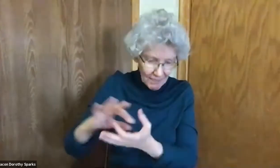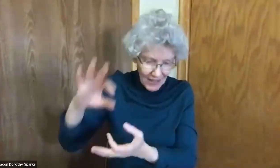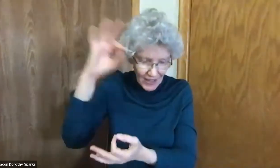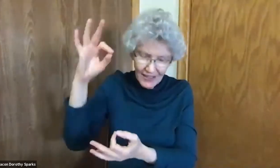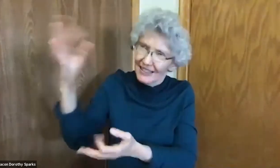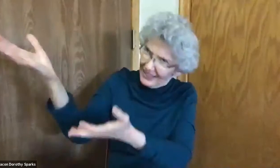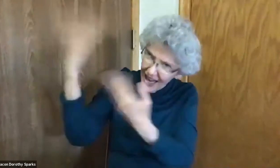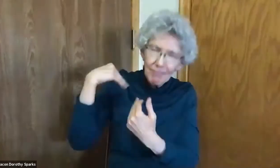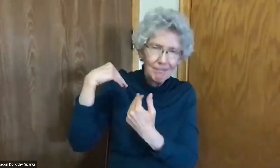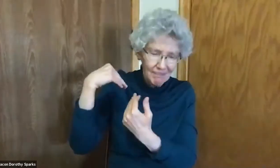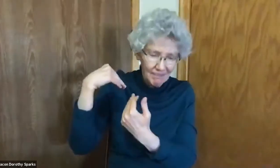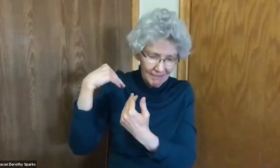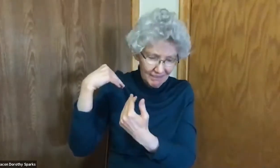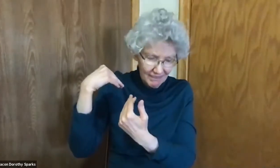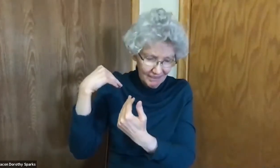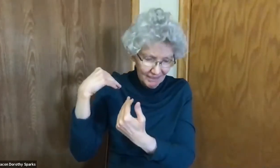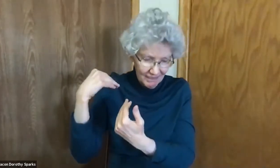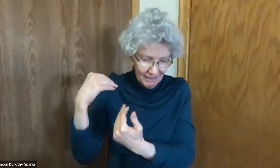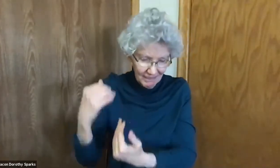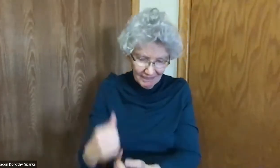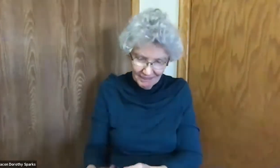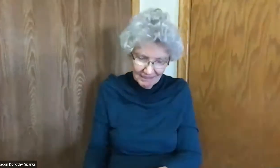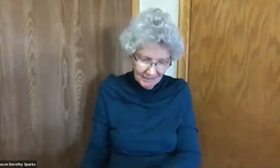Come, Holy Spirit, come.